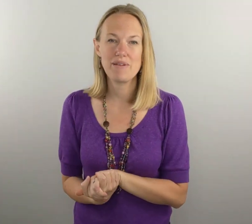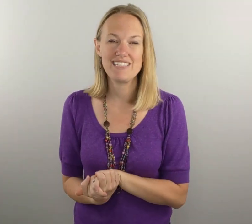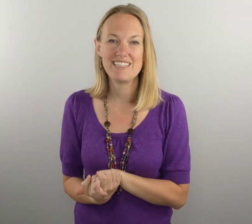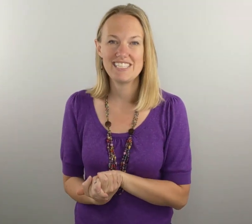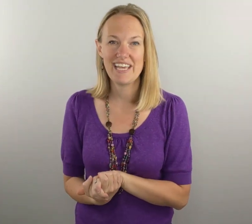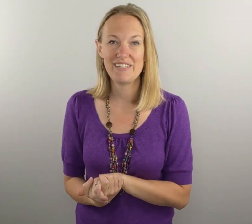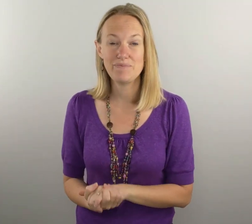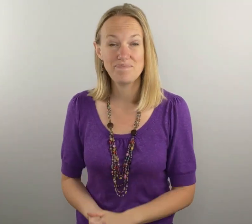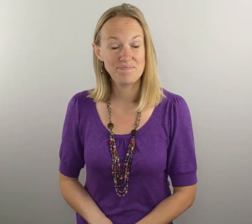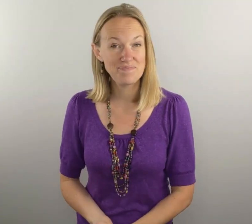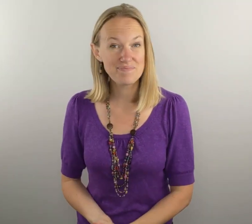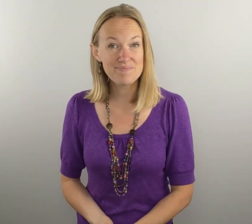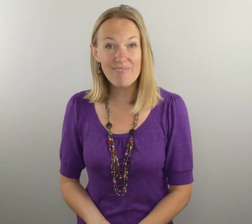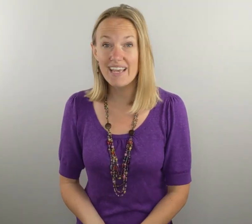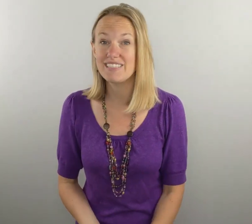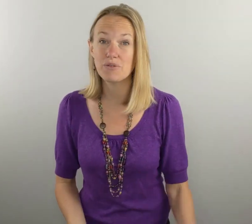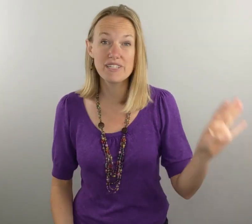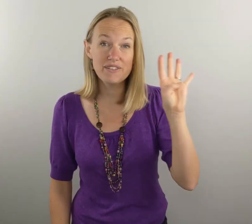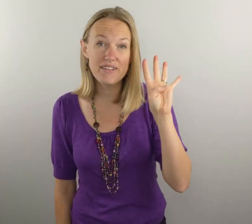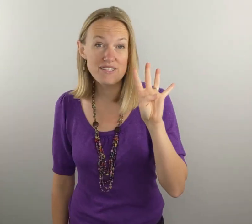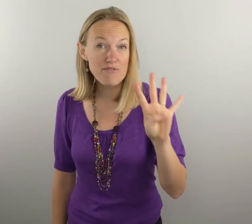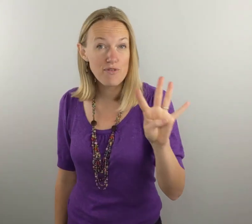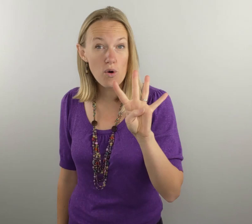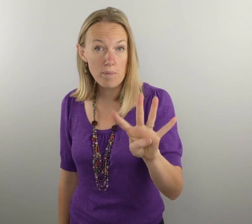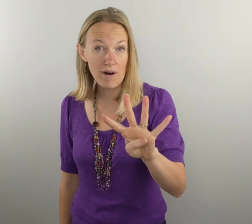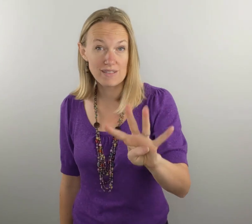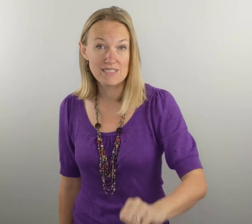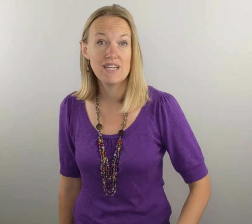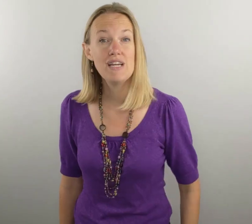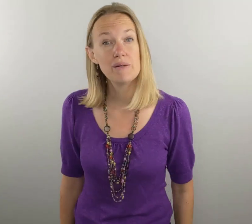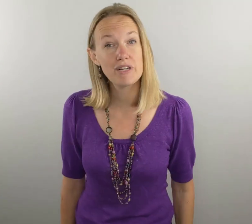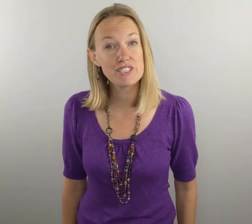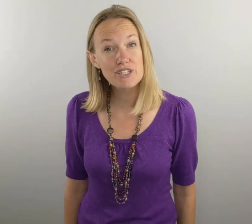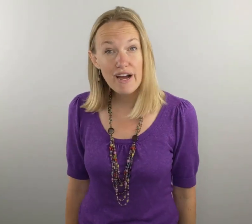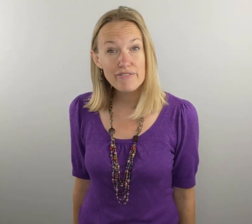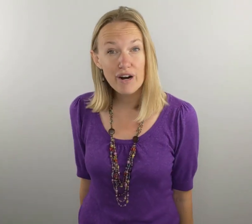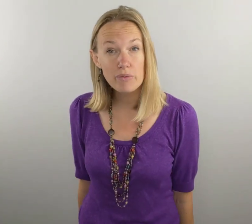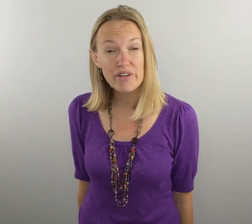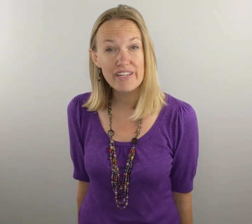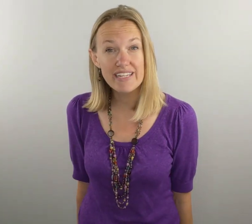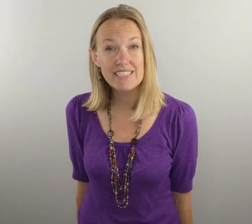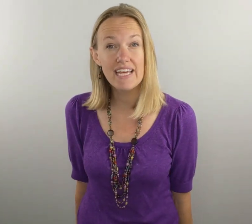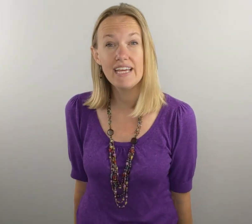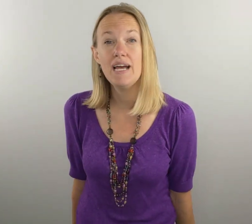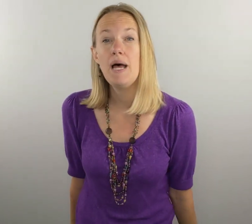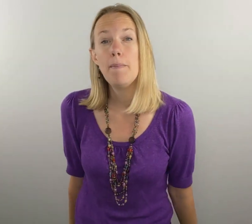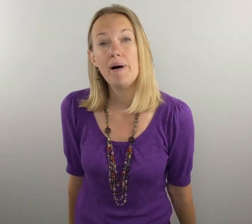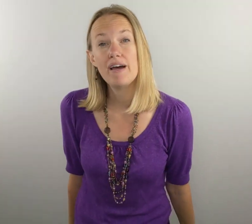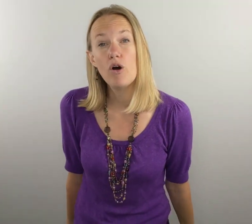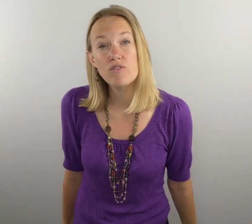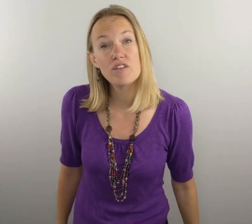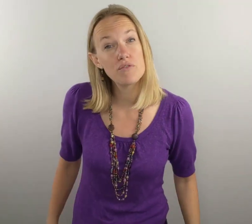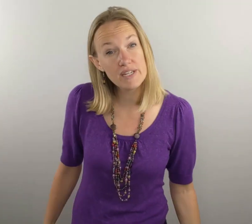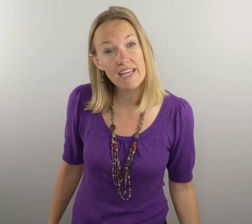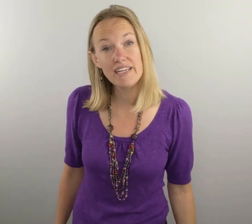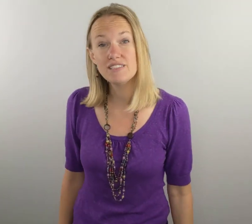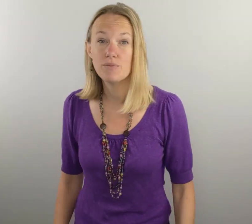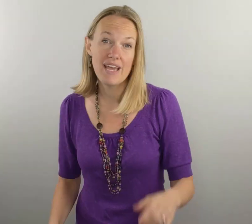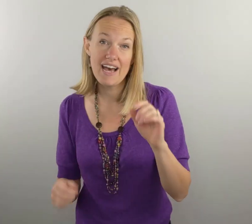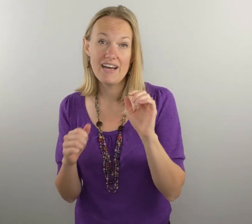to the channel. Okay, so we're going to do this in 4 parts. I'm not sure how far we're going to get today, but over 3 days we